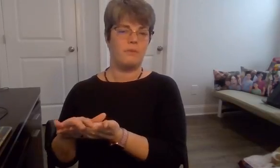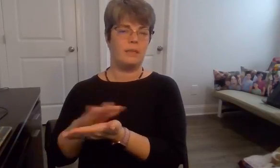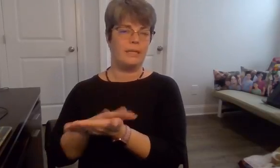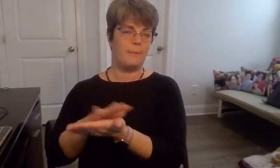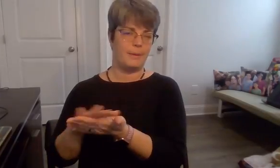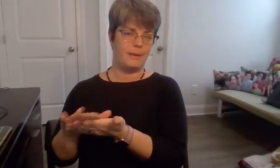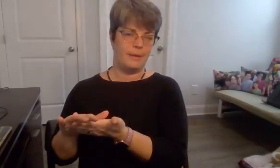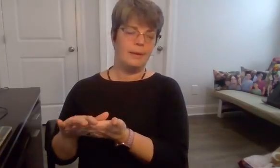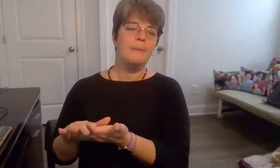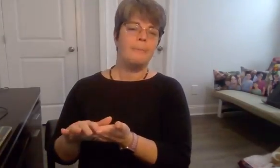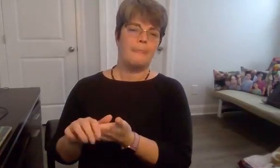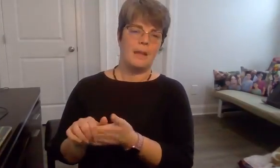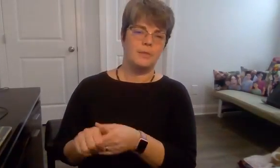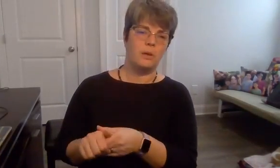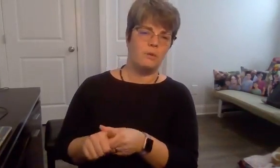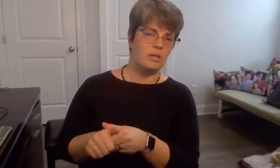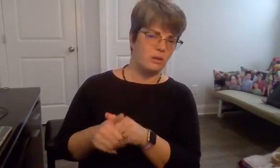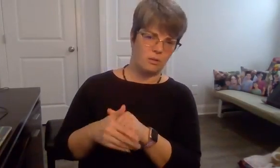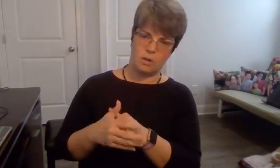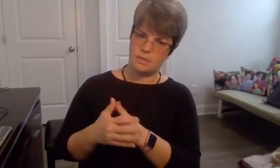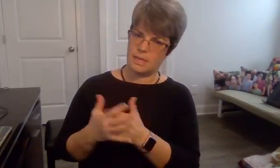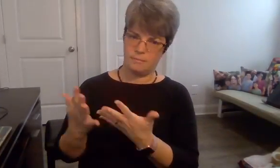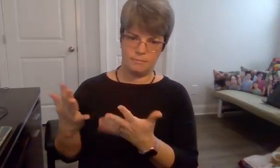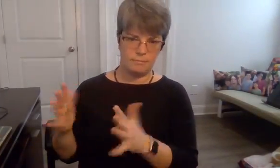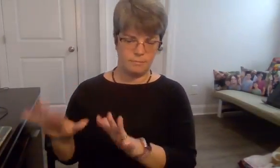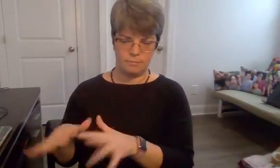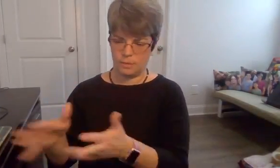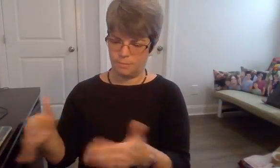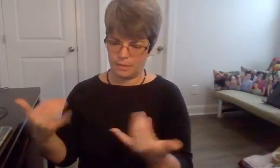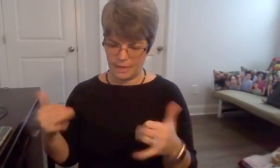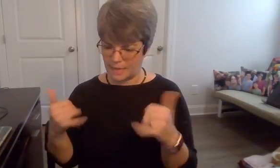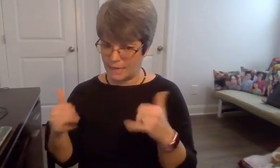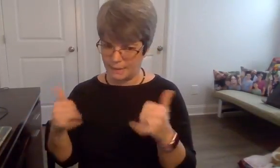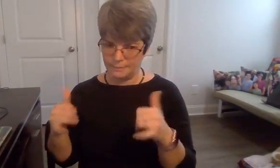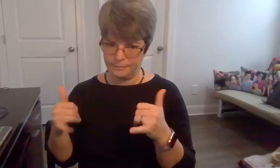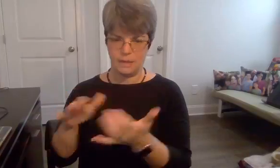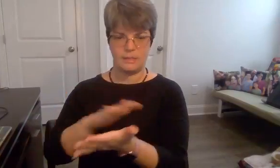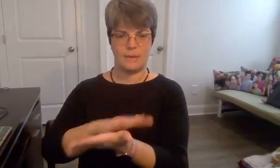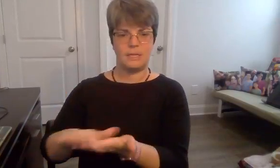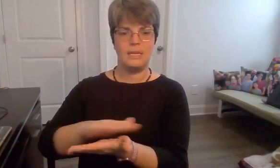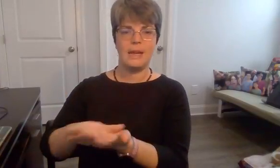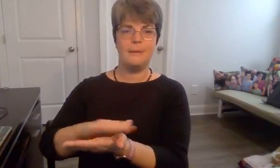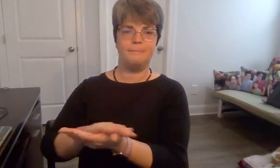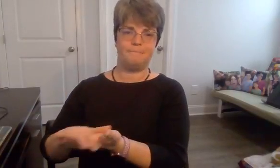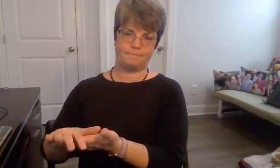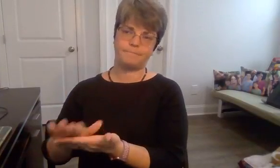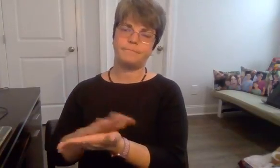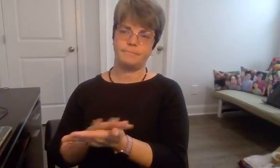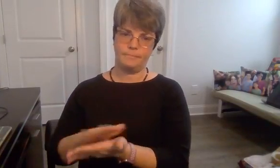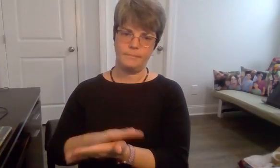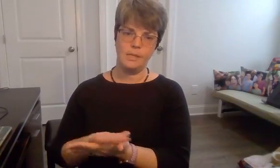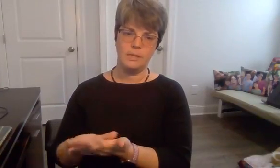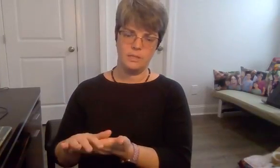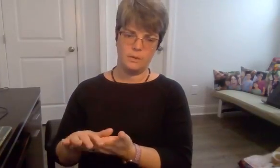clean up. So when you're all done with playtime, right, it's time to clean up. So clean